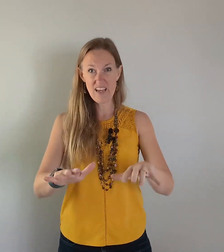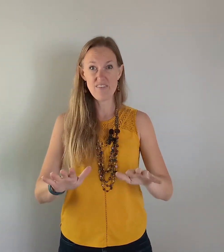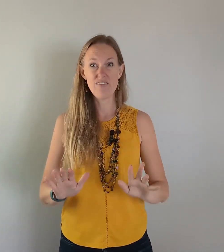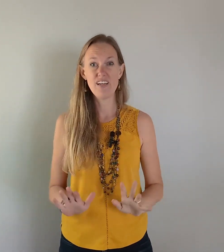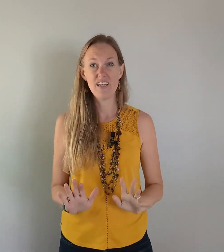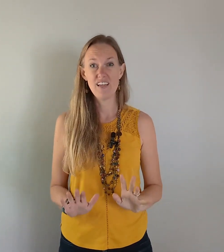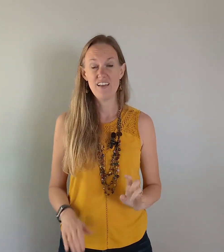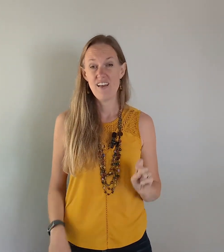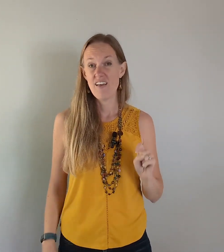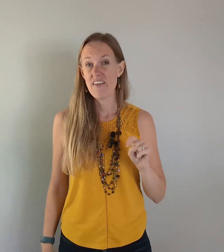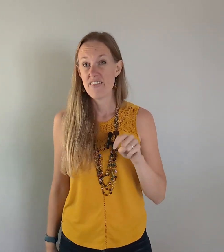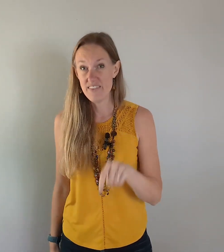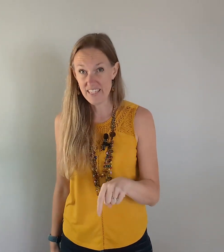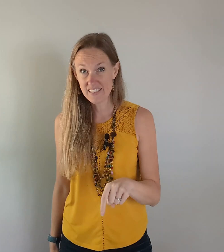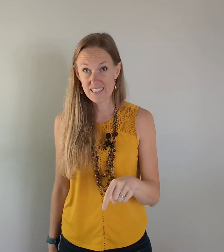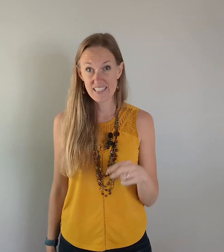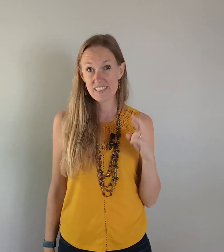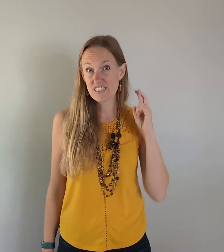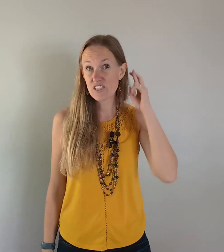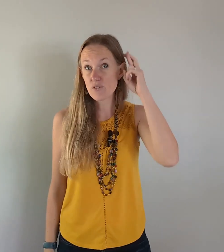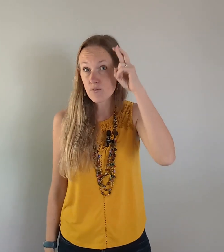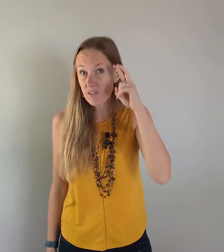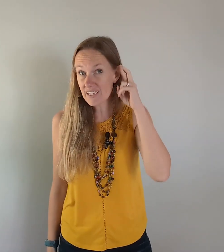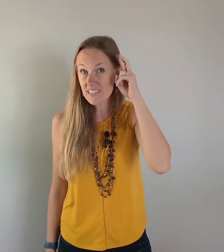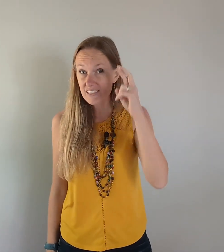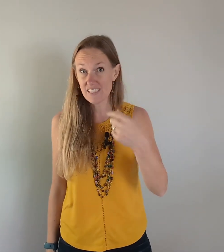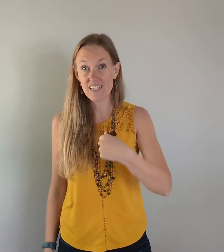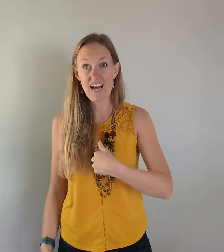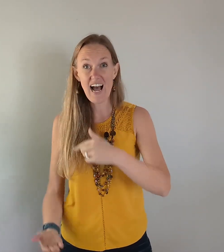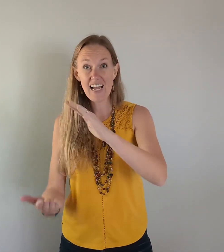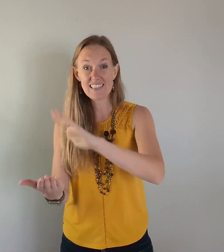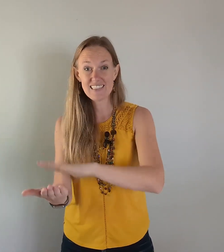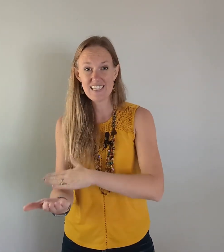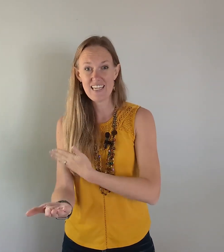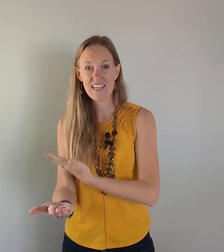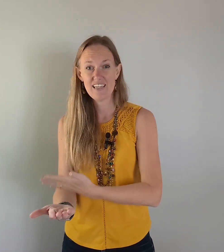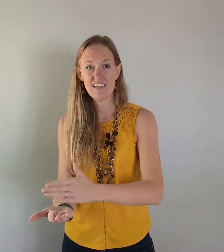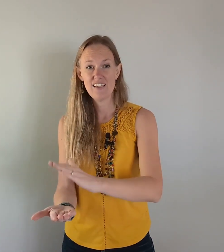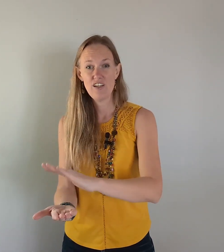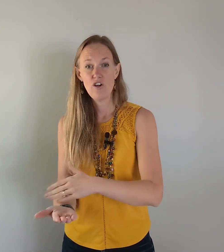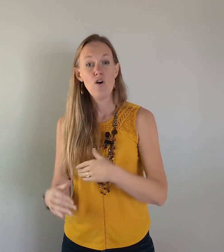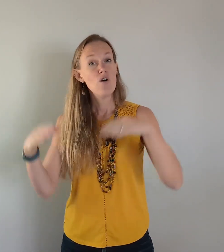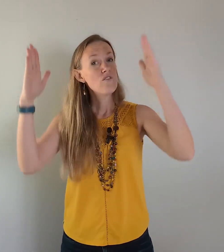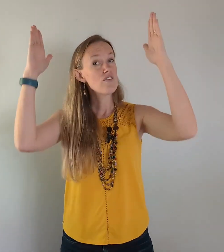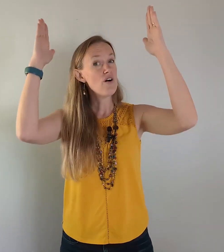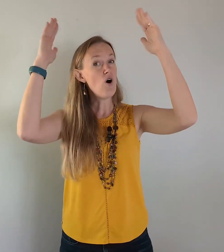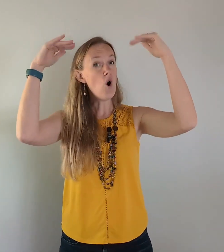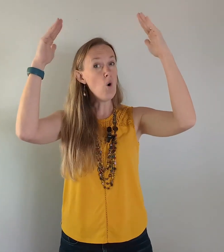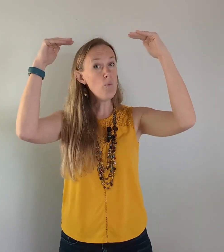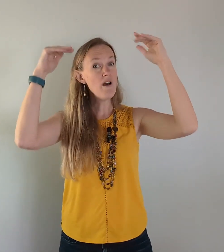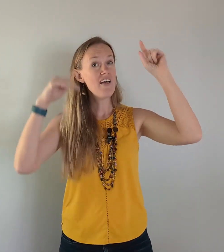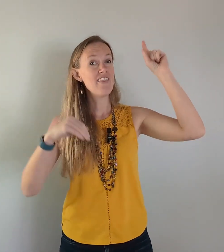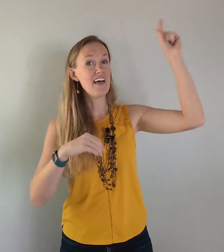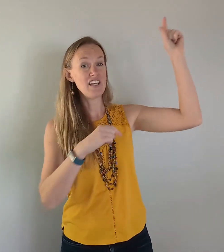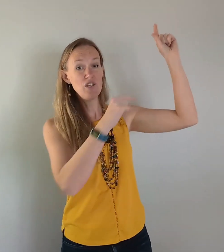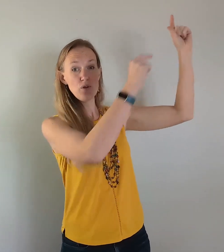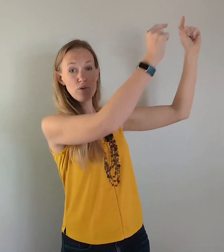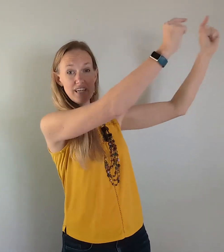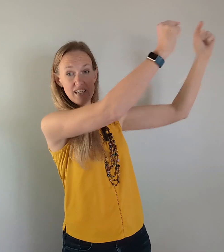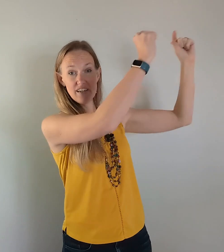grave, this is the reason I sing. For the hope that you